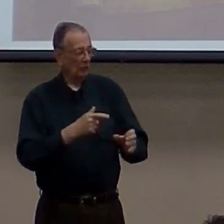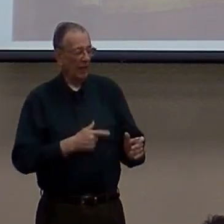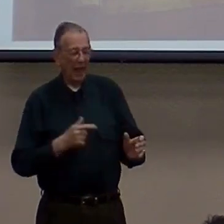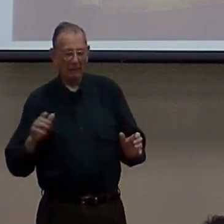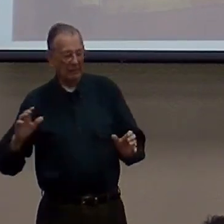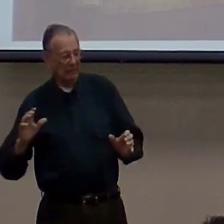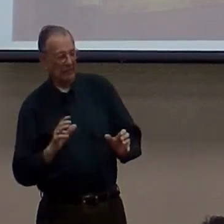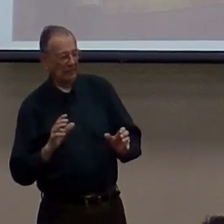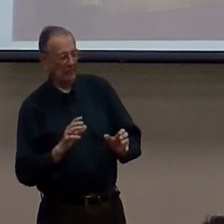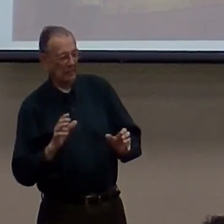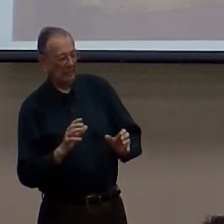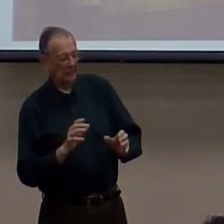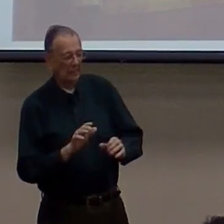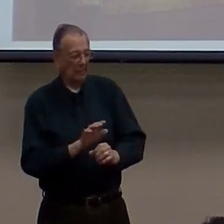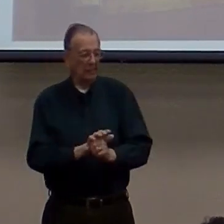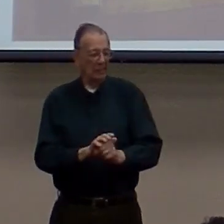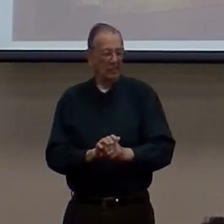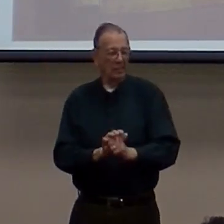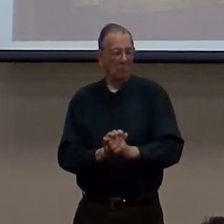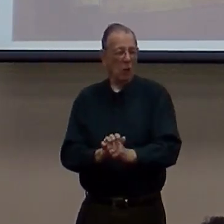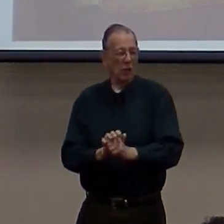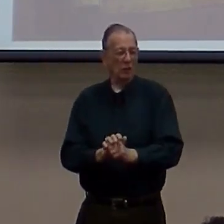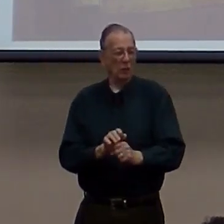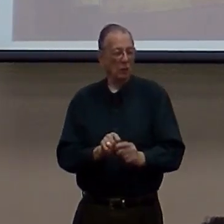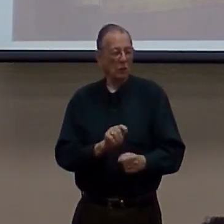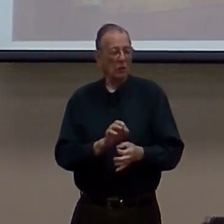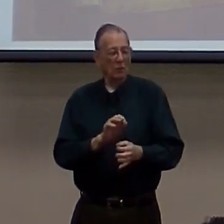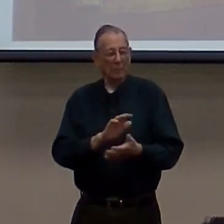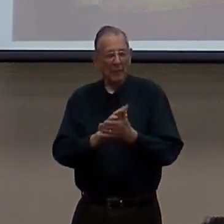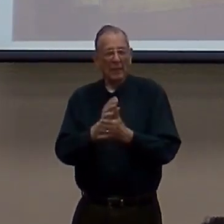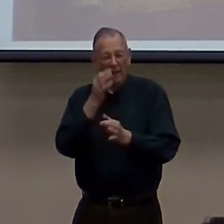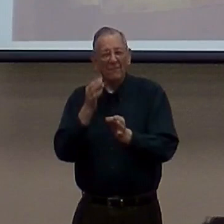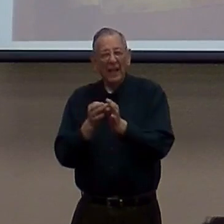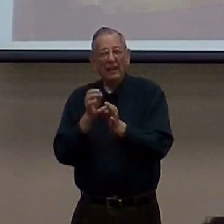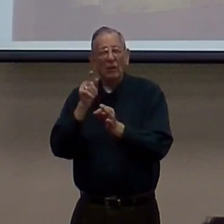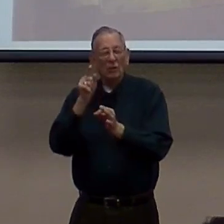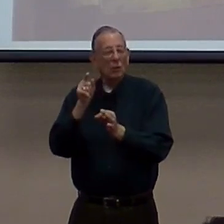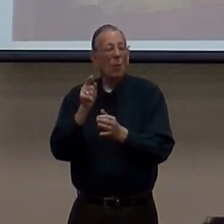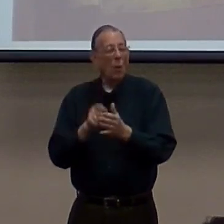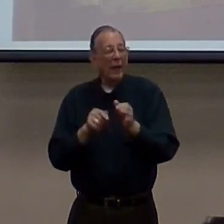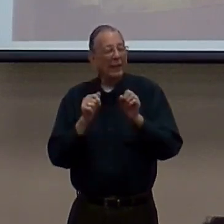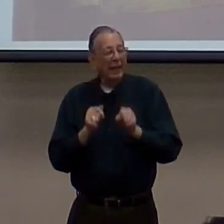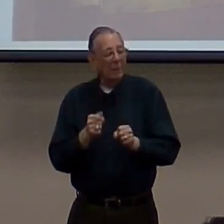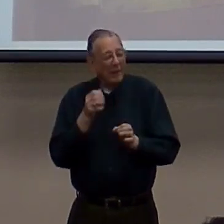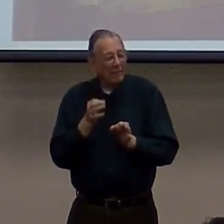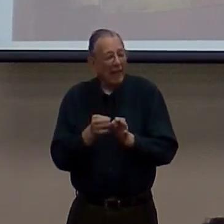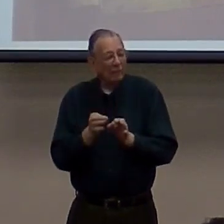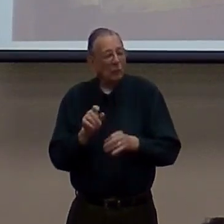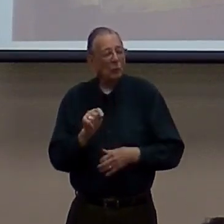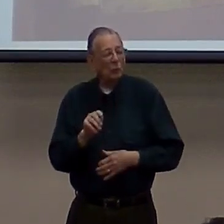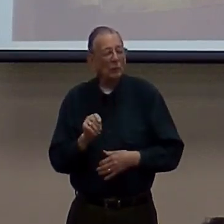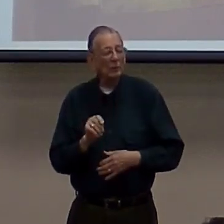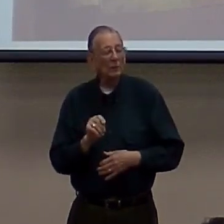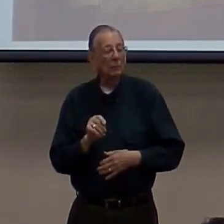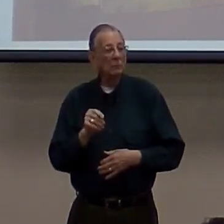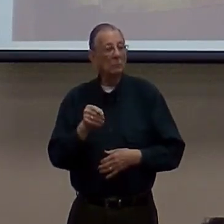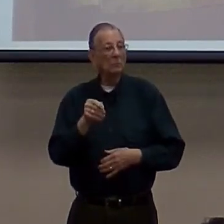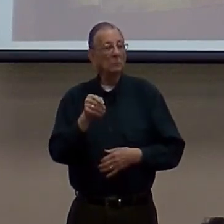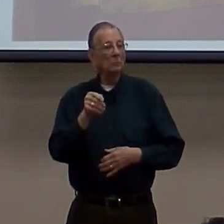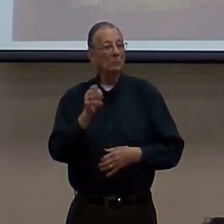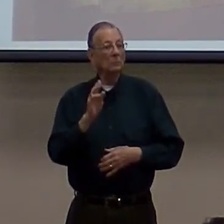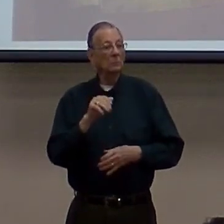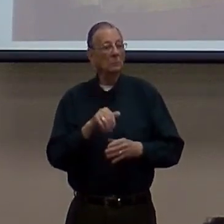lifestyle, everything about the pressure to be faithful to what he can be faithful to, and God in